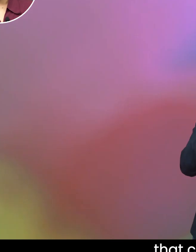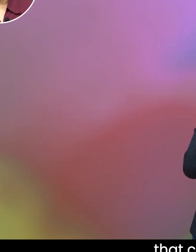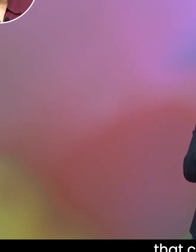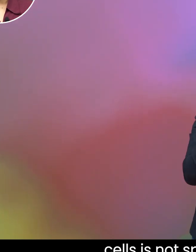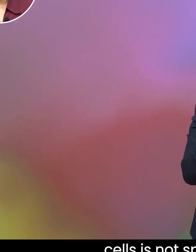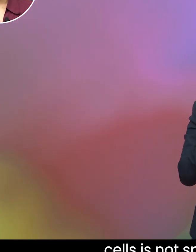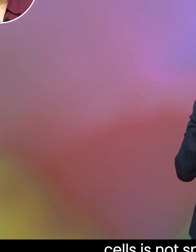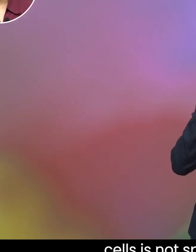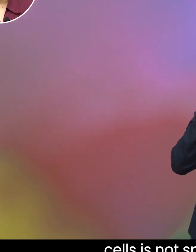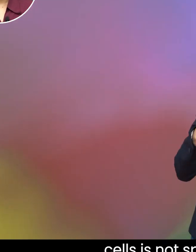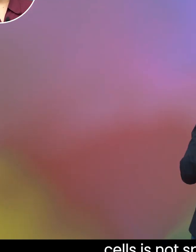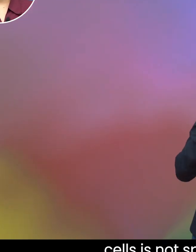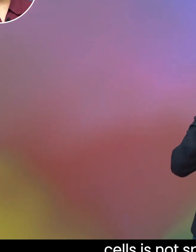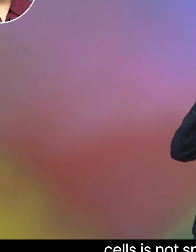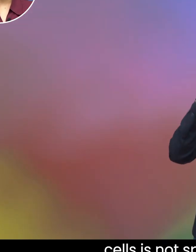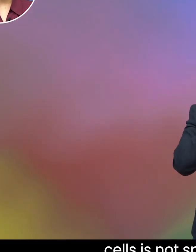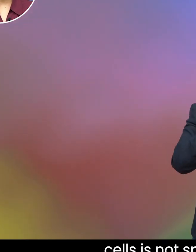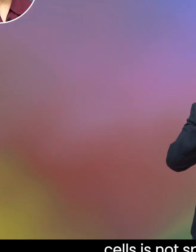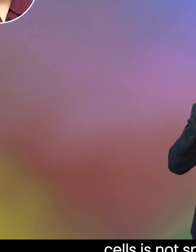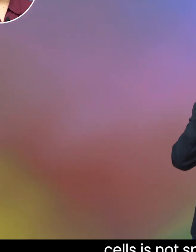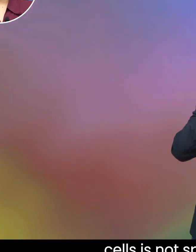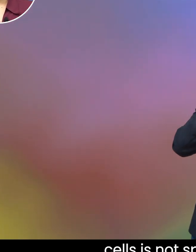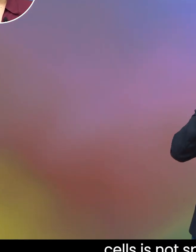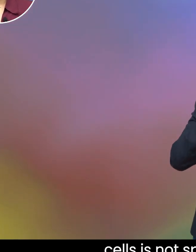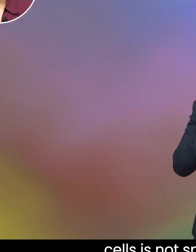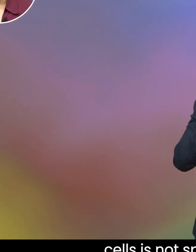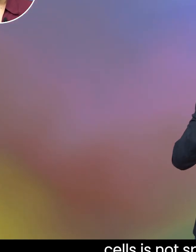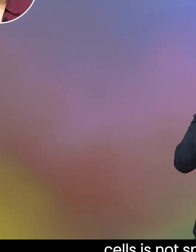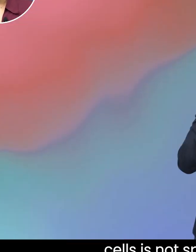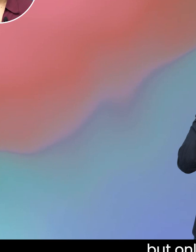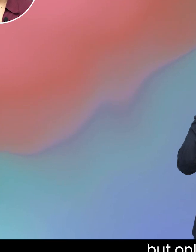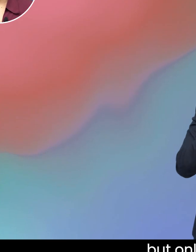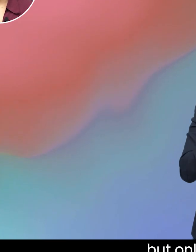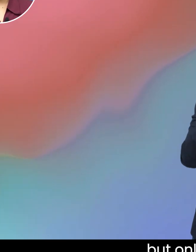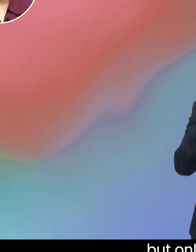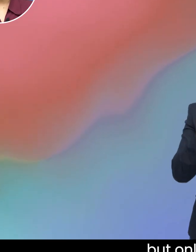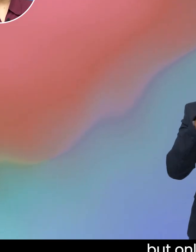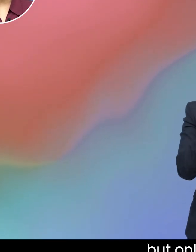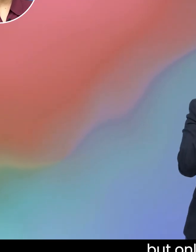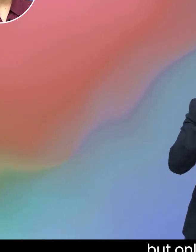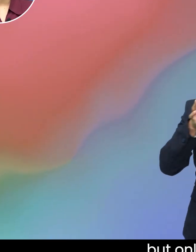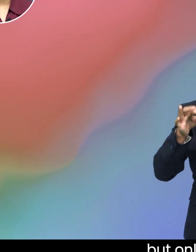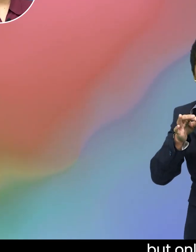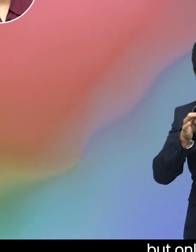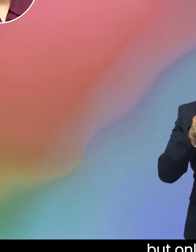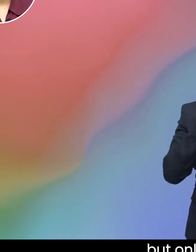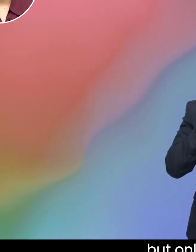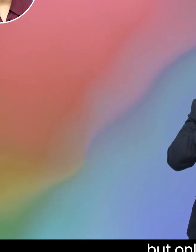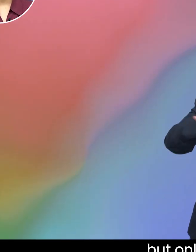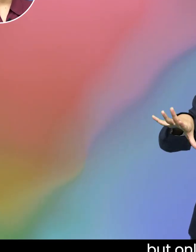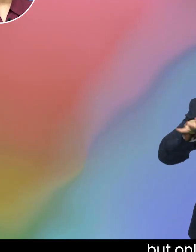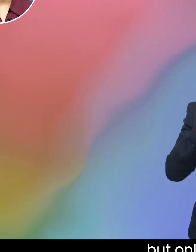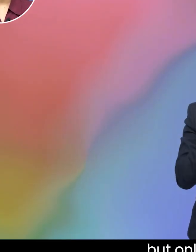in plant cells is not spread throughout the cell but only some organelles.